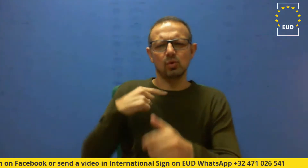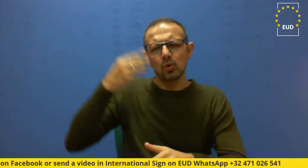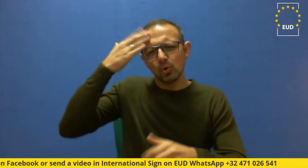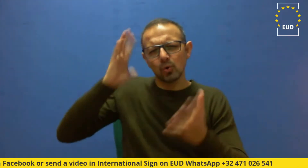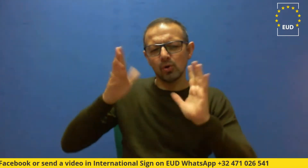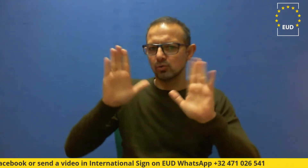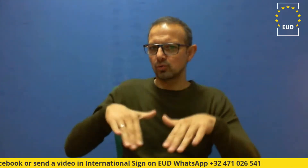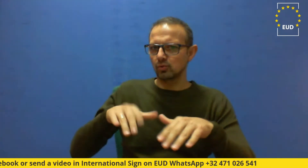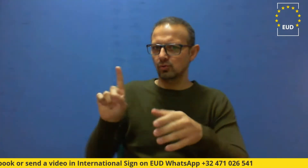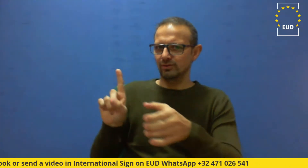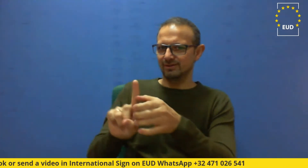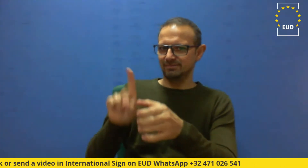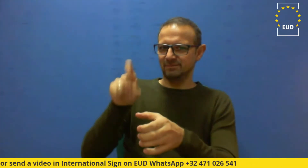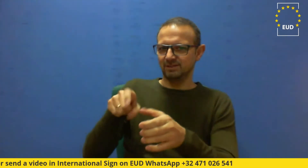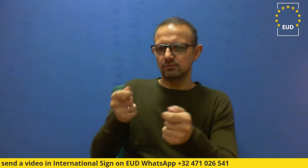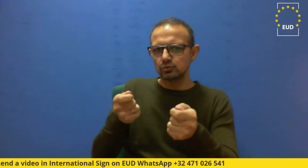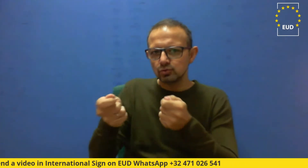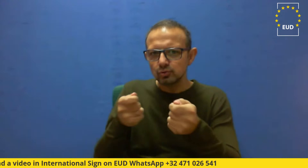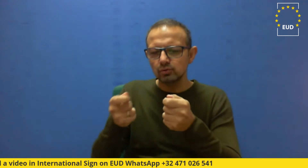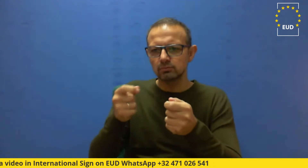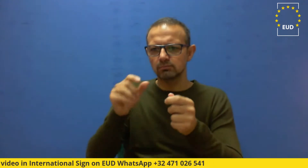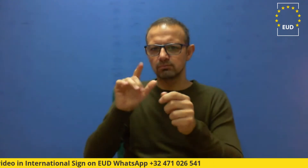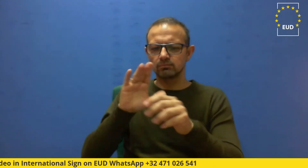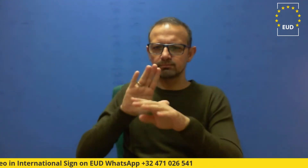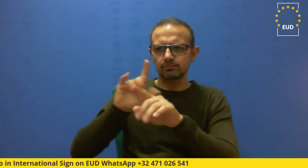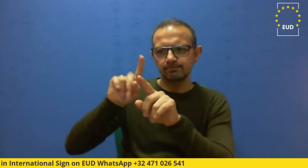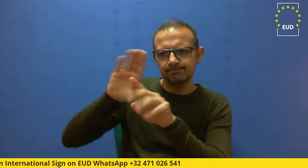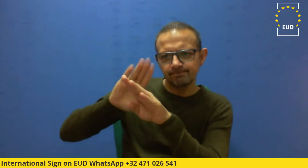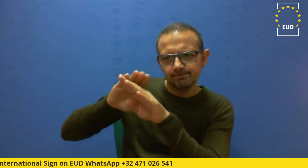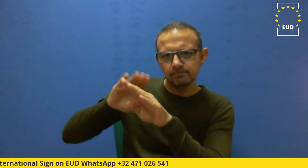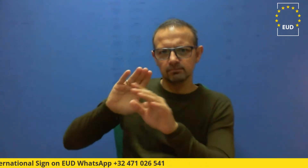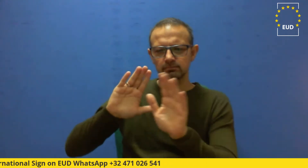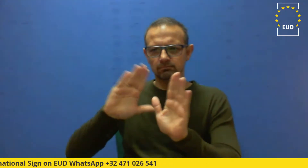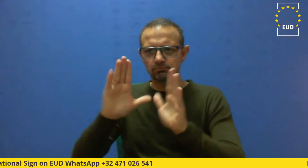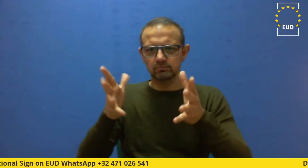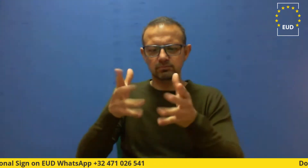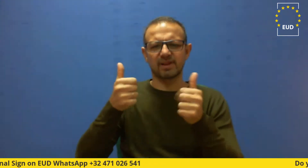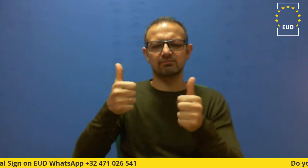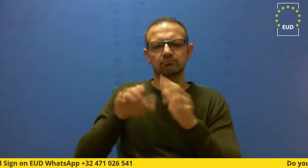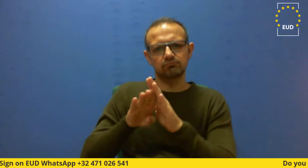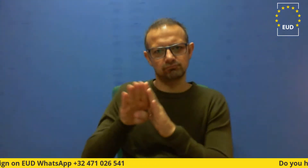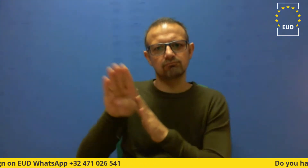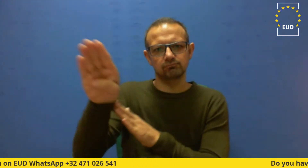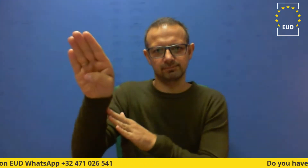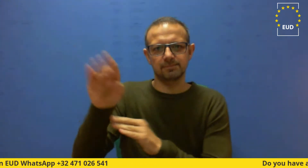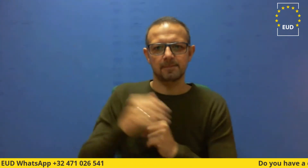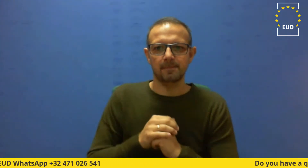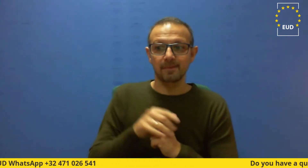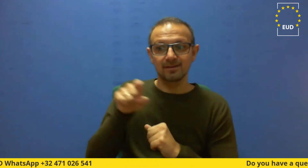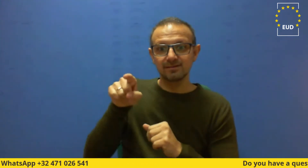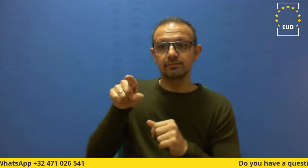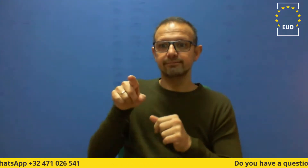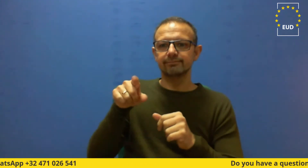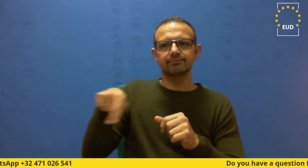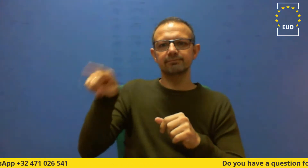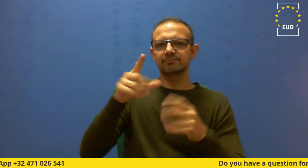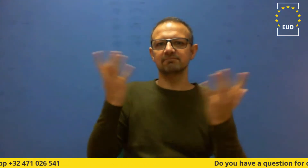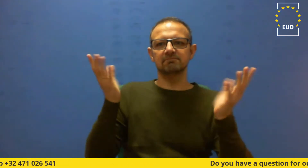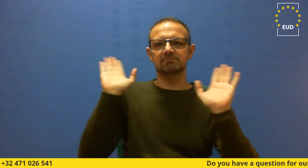However, we also need to make sure that deaf people are always involved for the language control. Regardless of the sign language interpreter